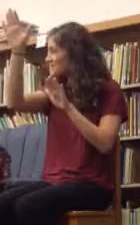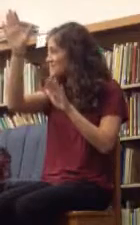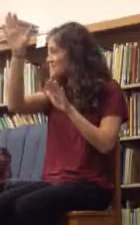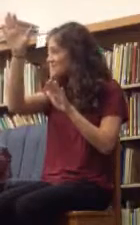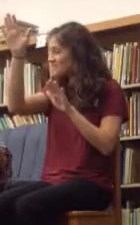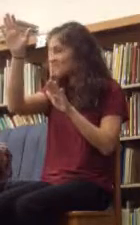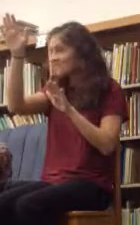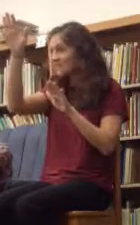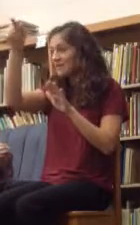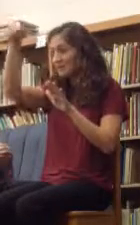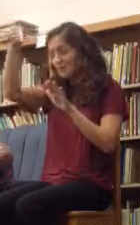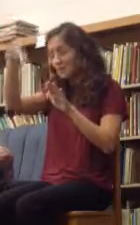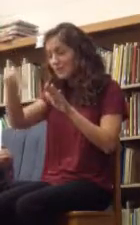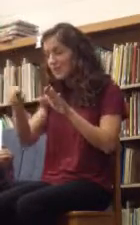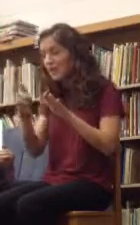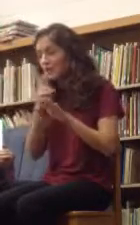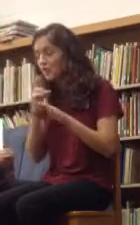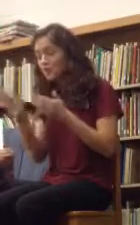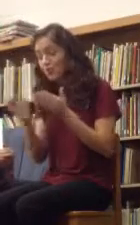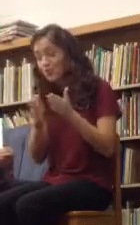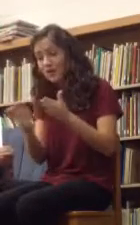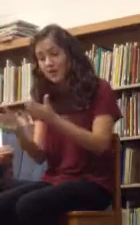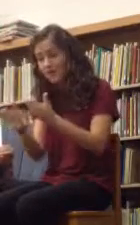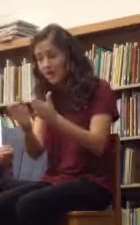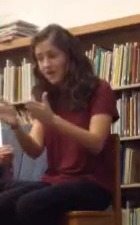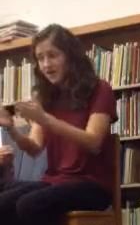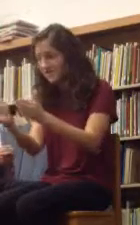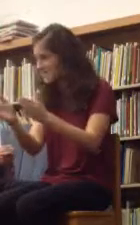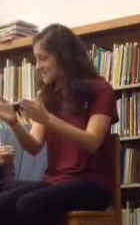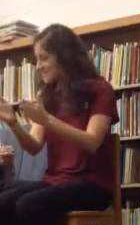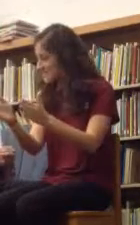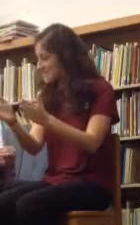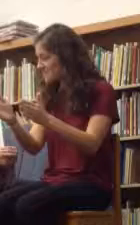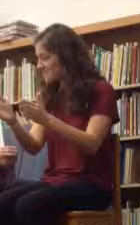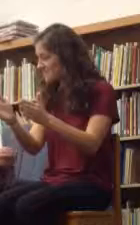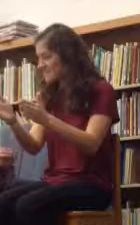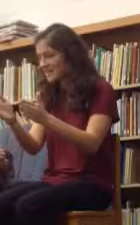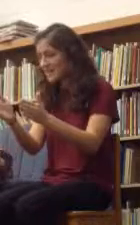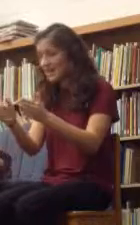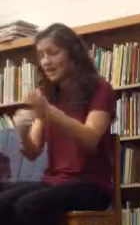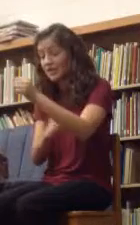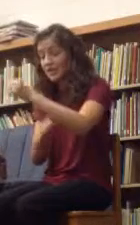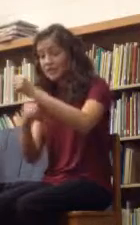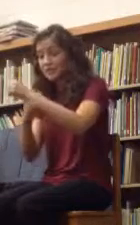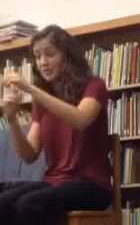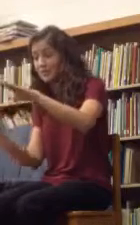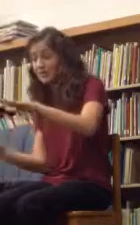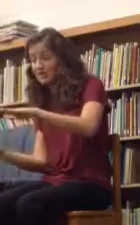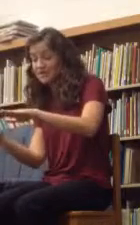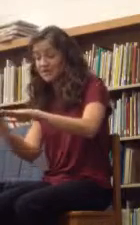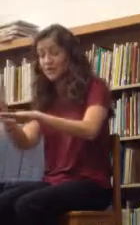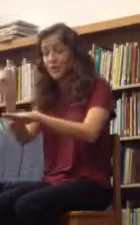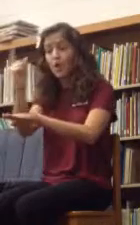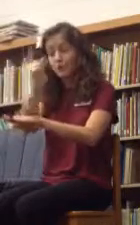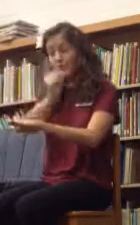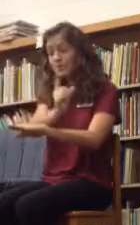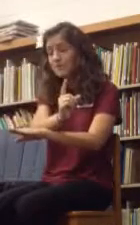that gave birth to a river that was crossed by a bridge